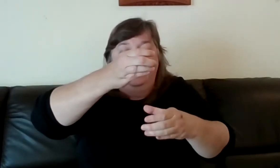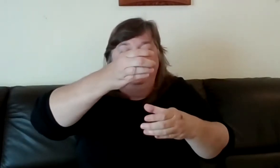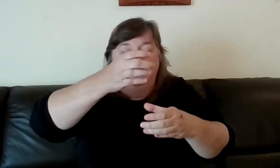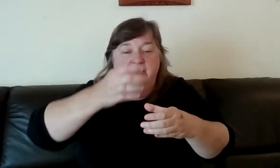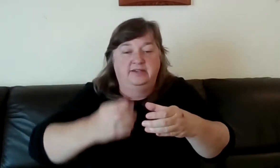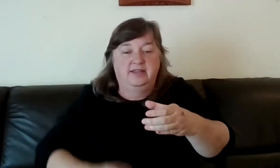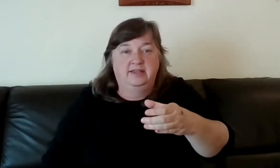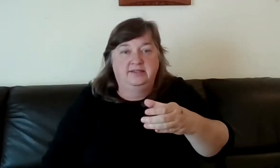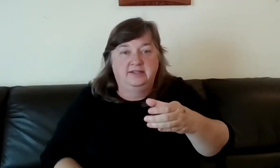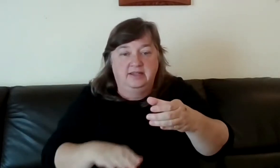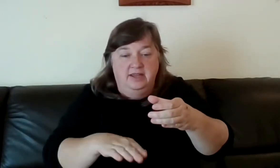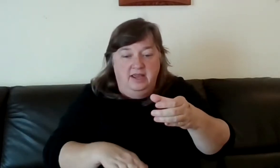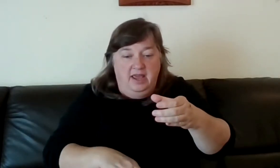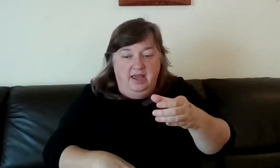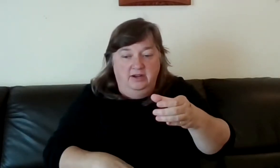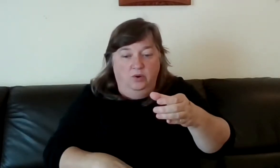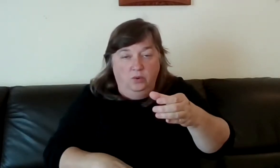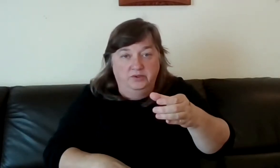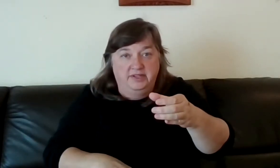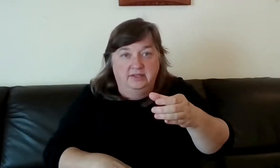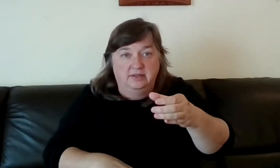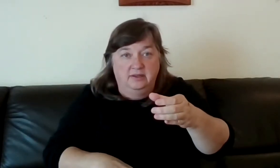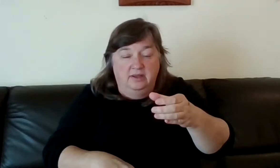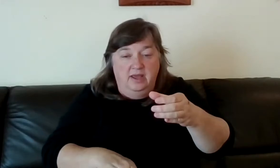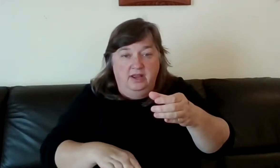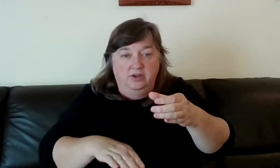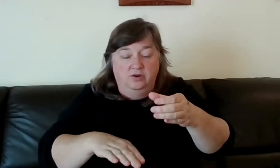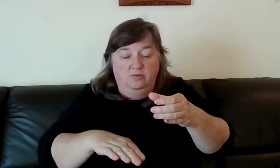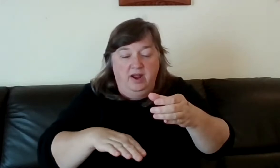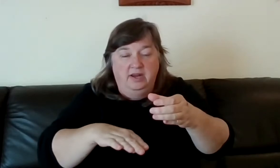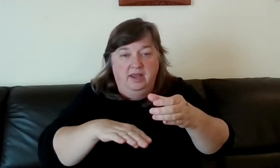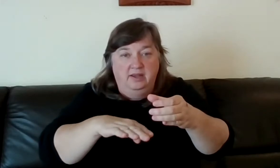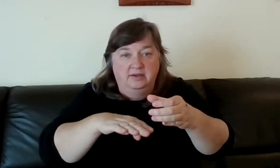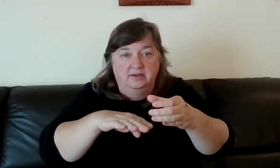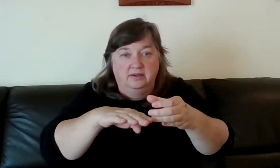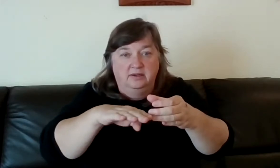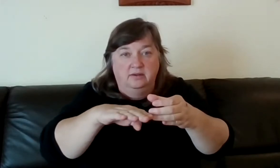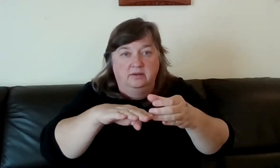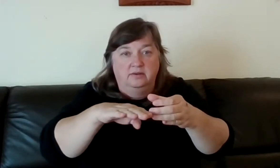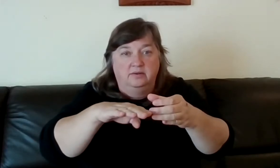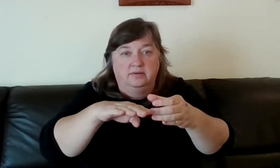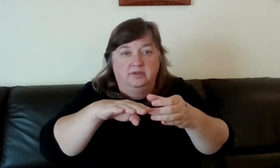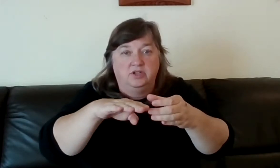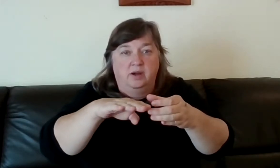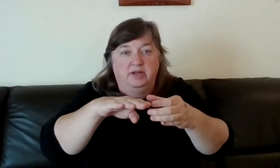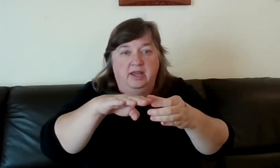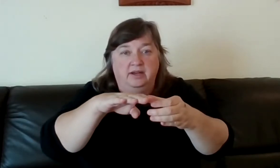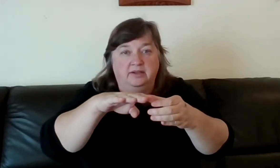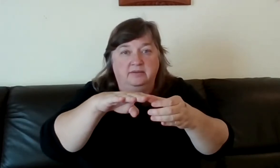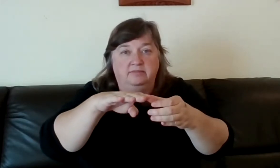left hand takes it and holds it, and your right hand, your dominant hand,